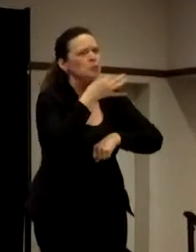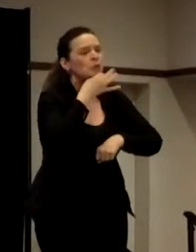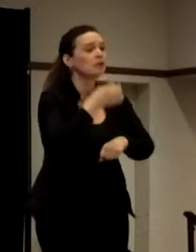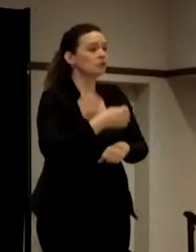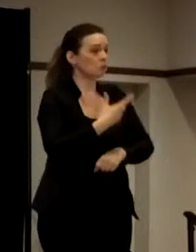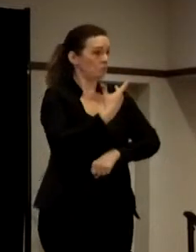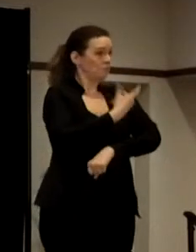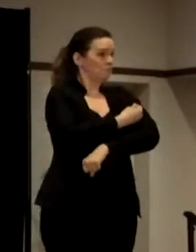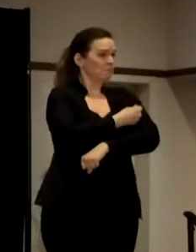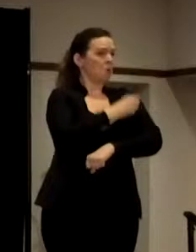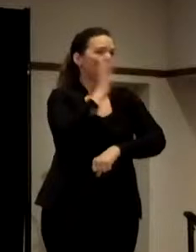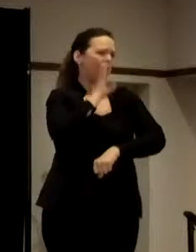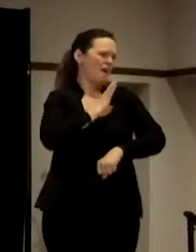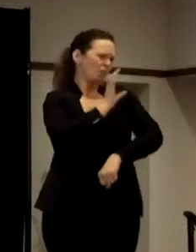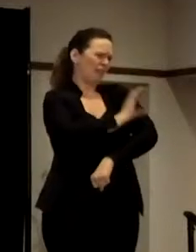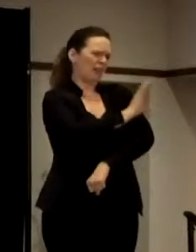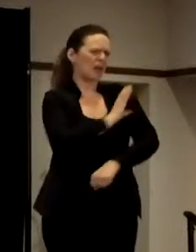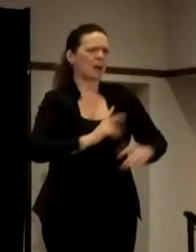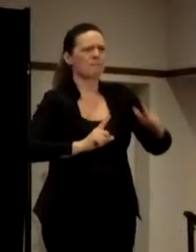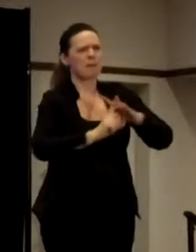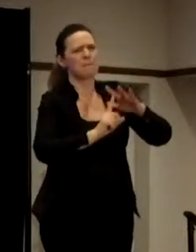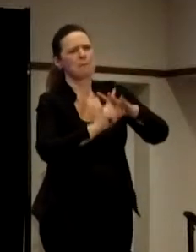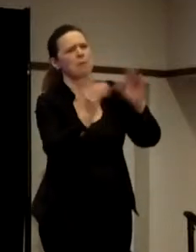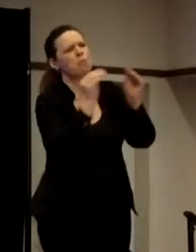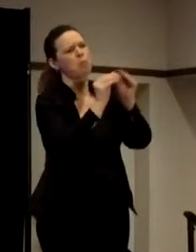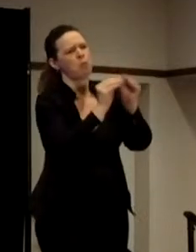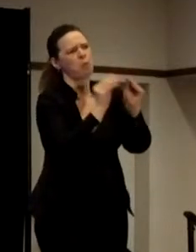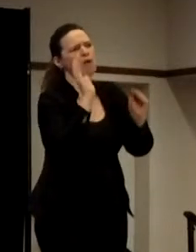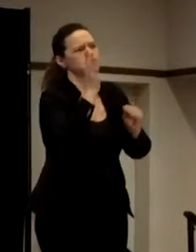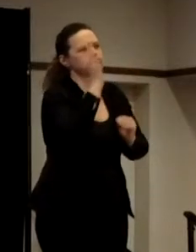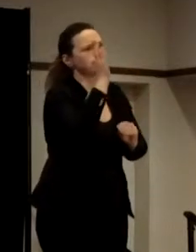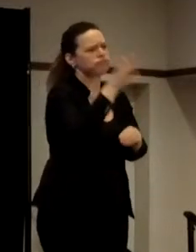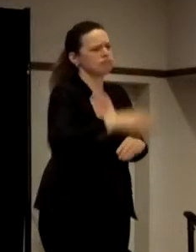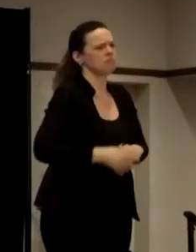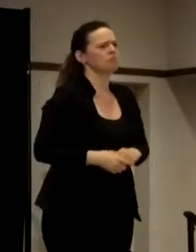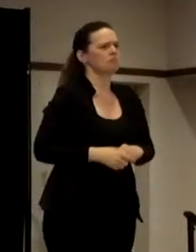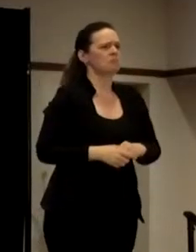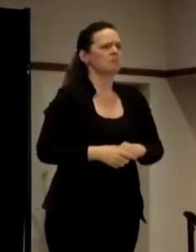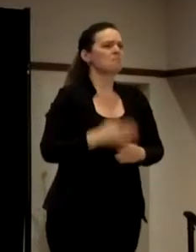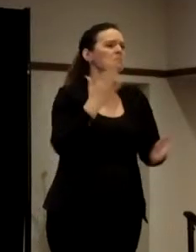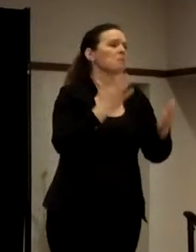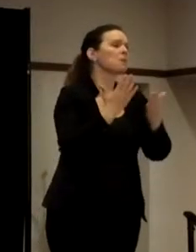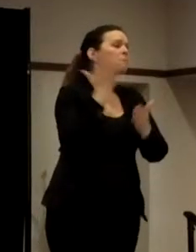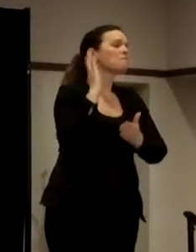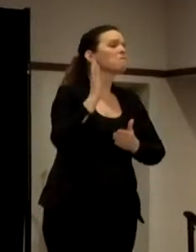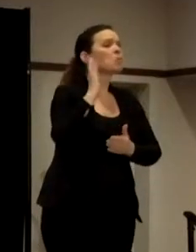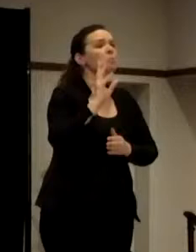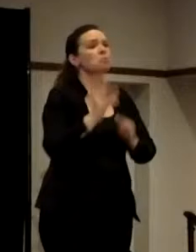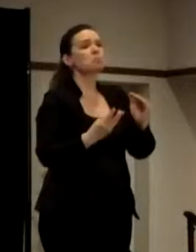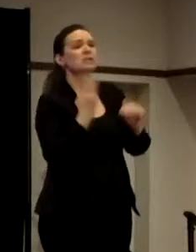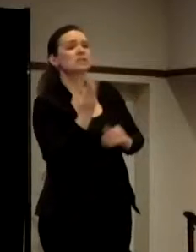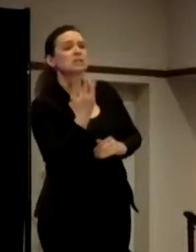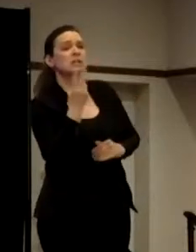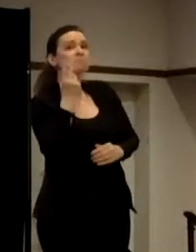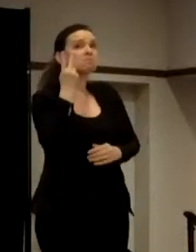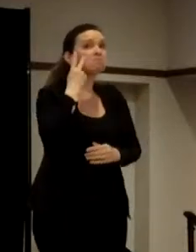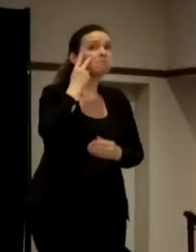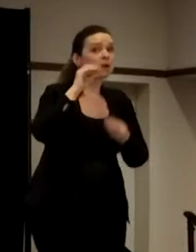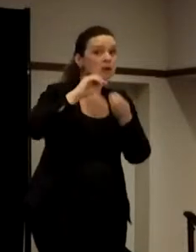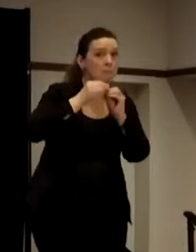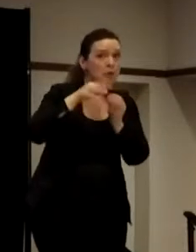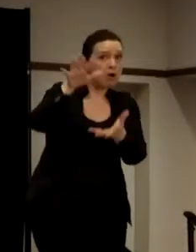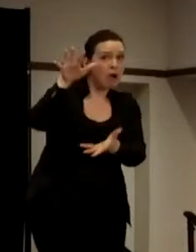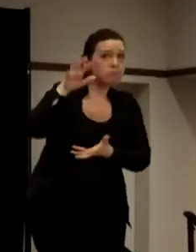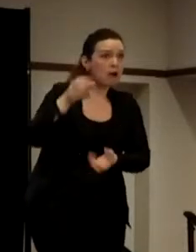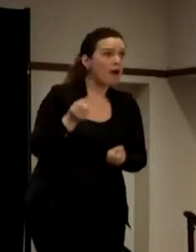more appointments as well, or maybe even before Wednesday once we know we physically have the vaccine. But again, we're going to